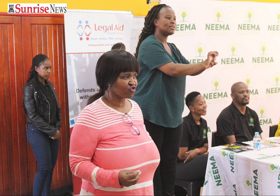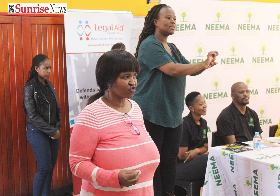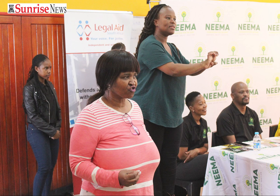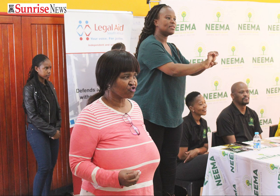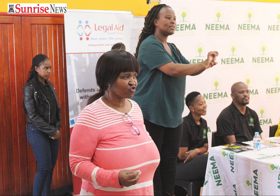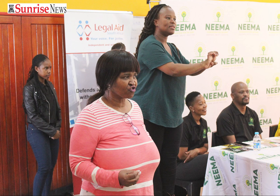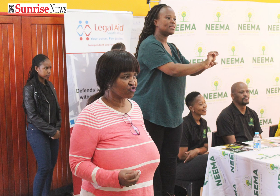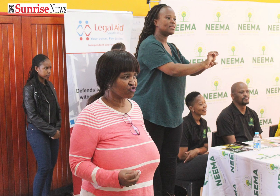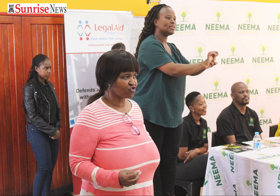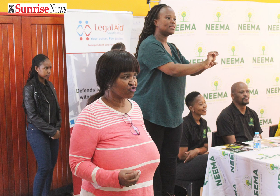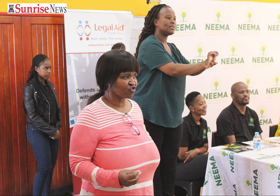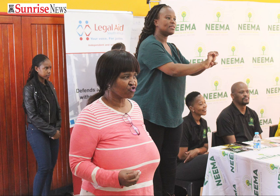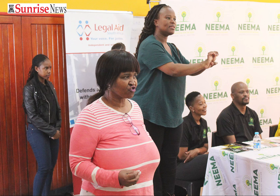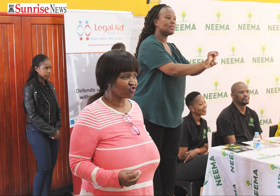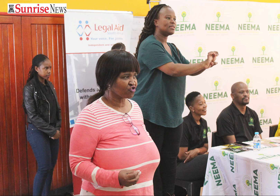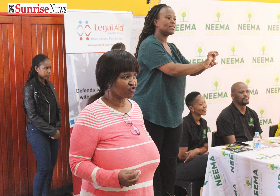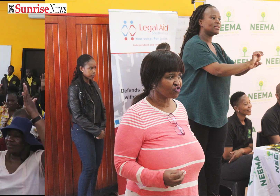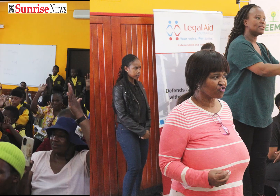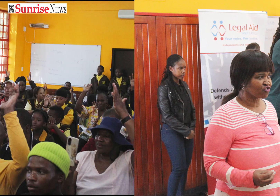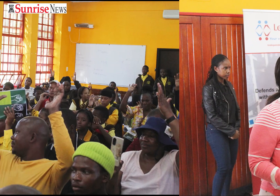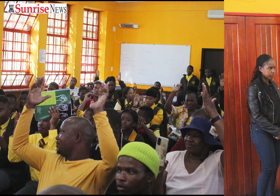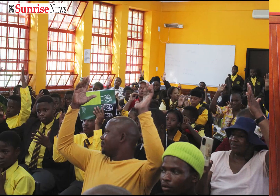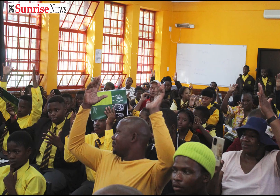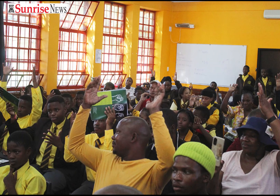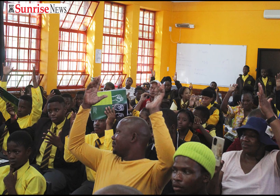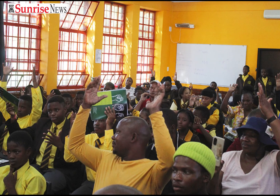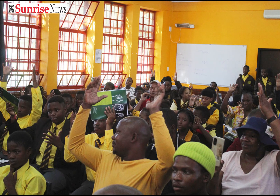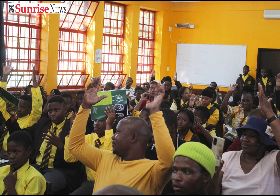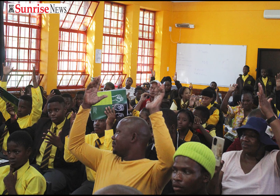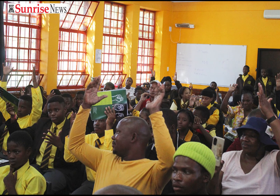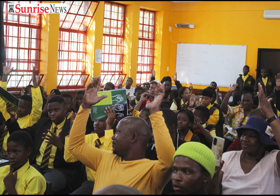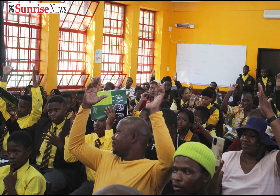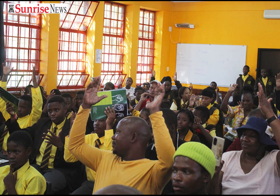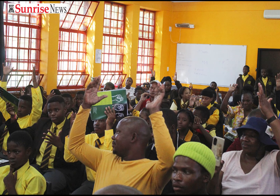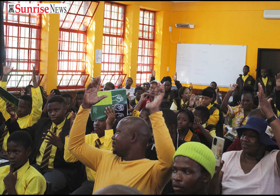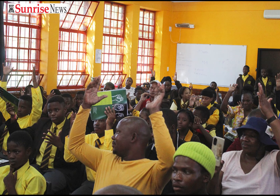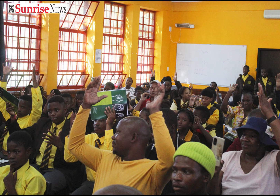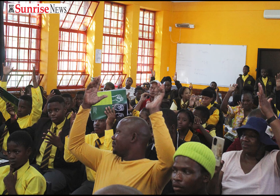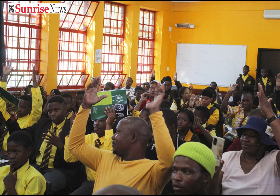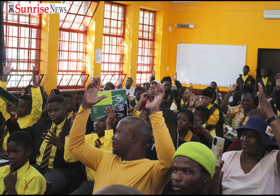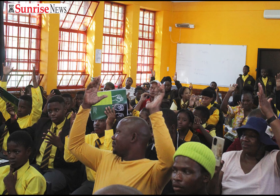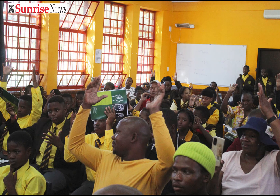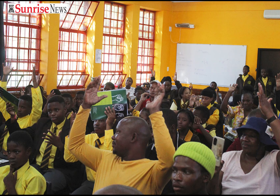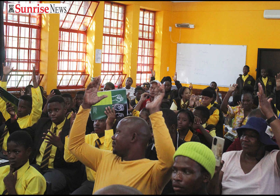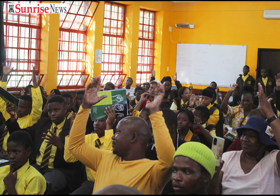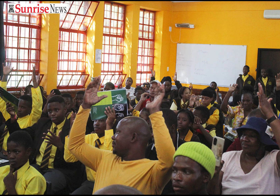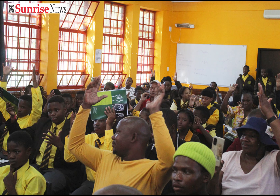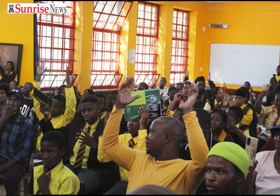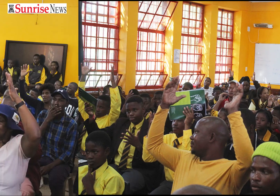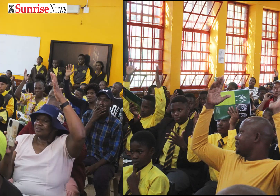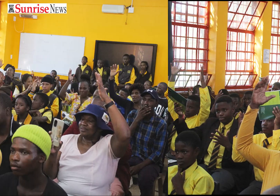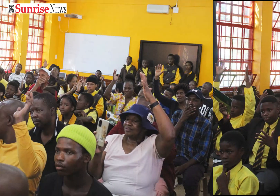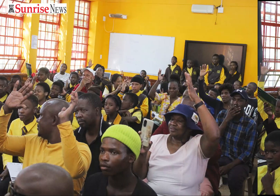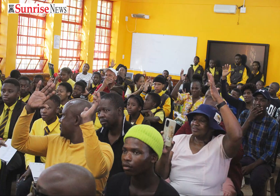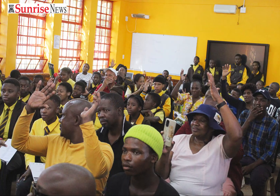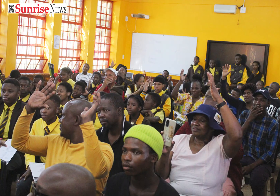Karen couldn't touch on it. One thing about bullying is that you must understand is that you can be arrested. It is not allowed.